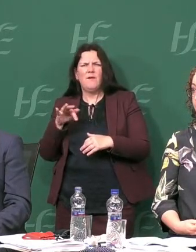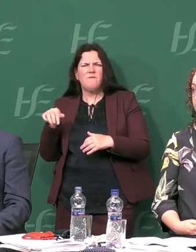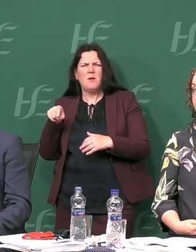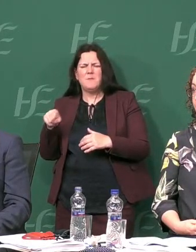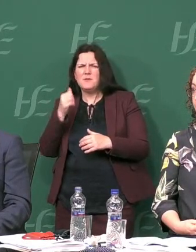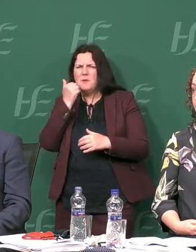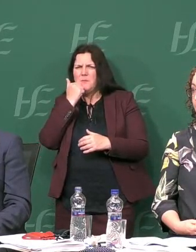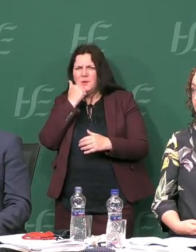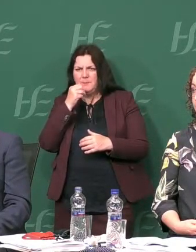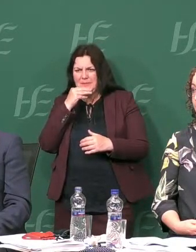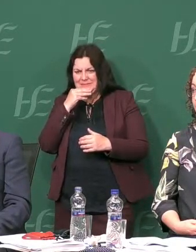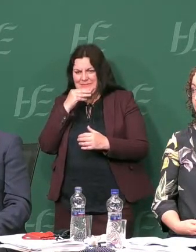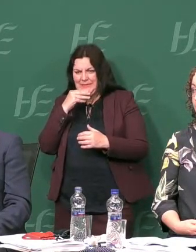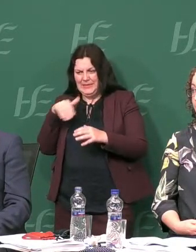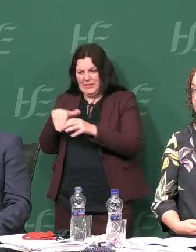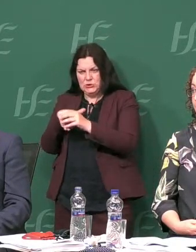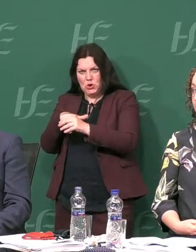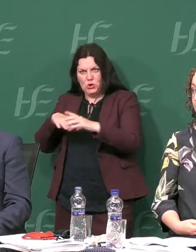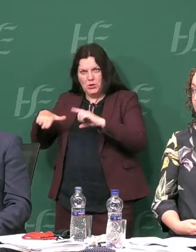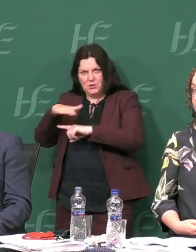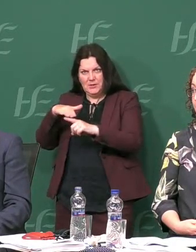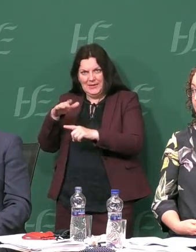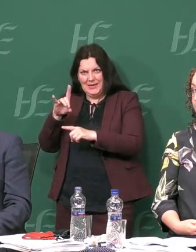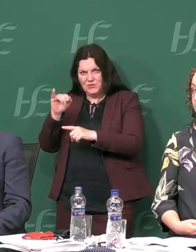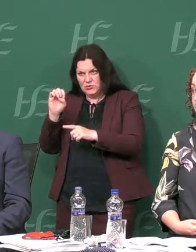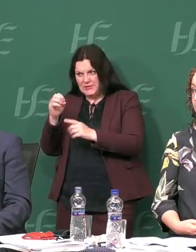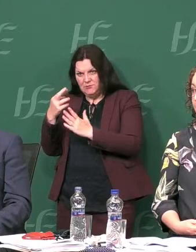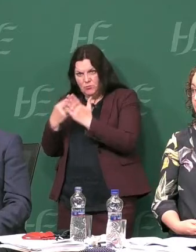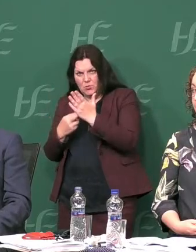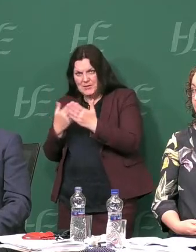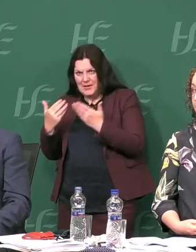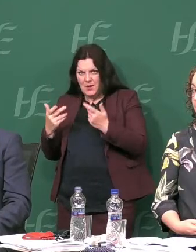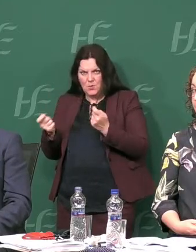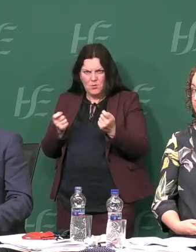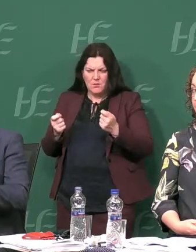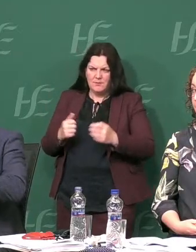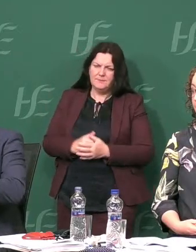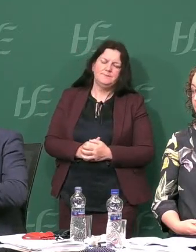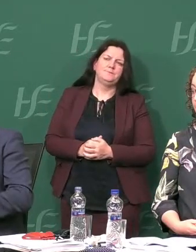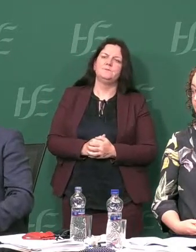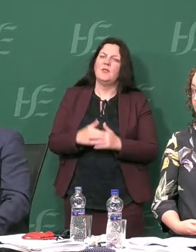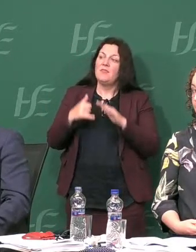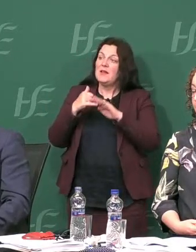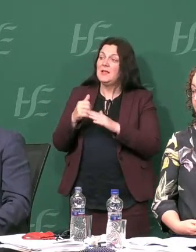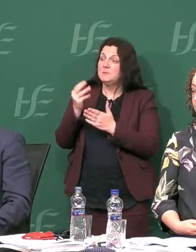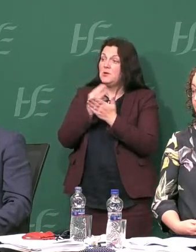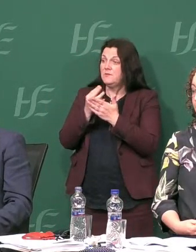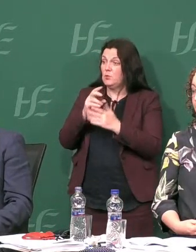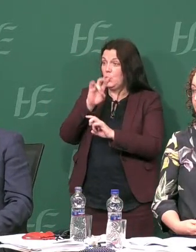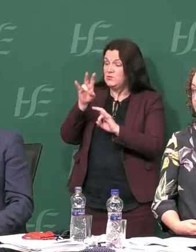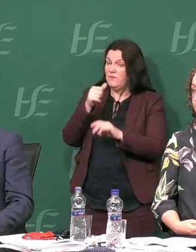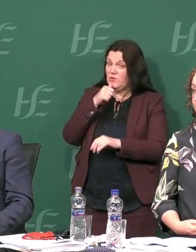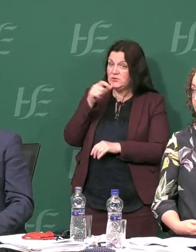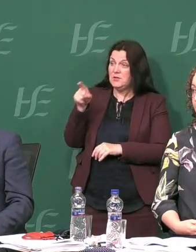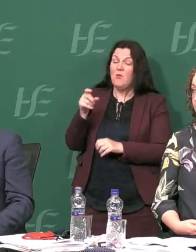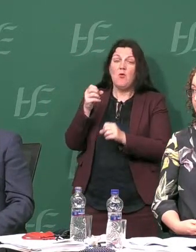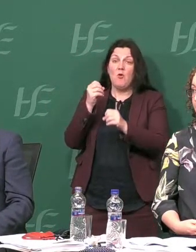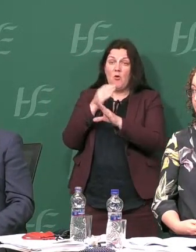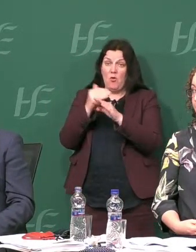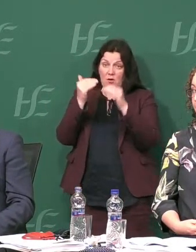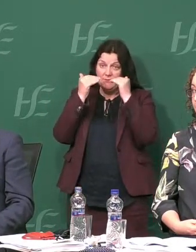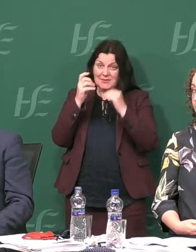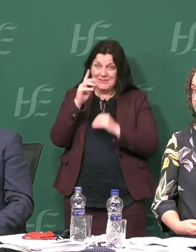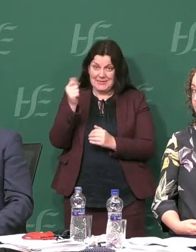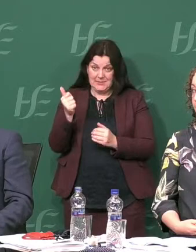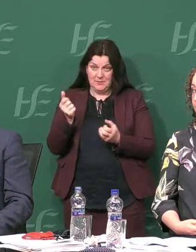Was this an internal report done by the HSE, and how was it carried out? Okay, so the last part of your question first, Paul. All of the data which I